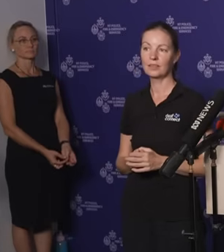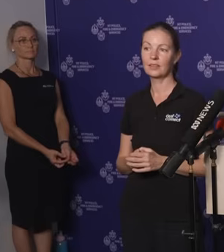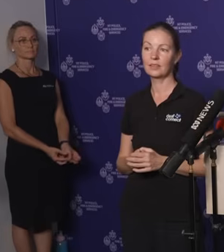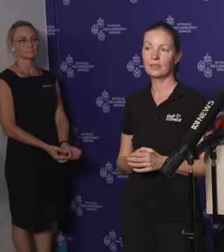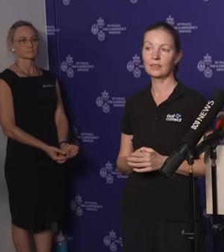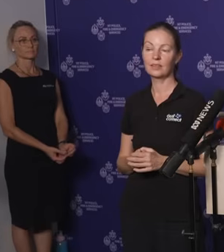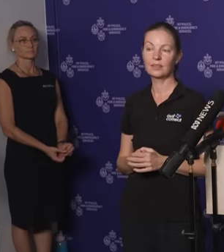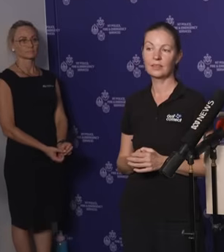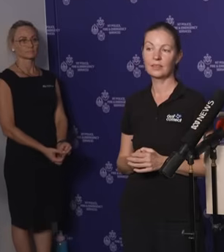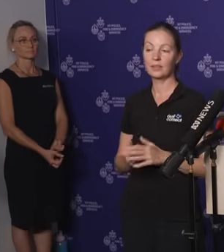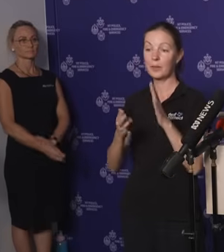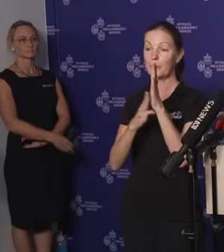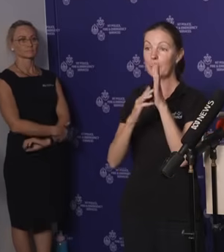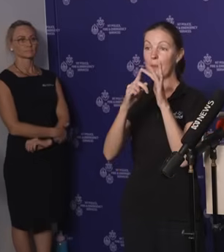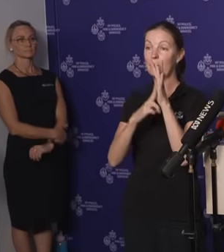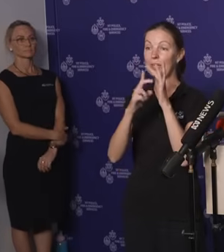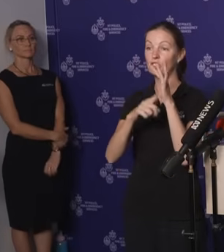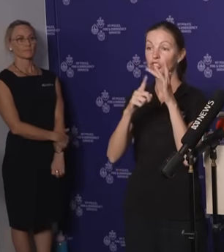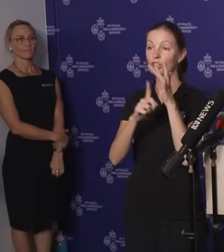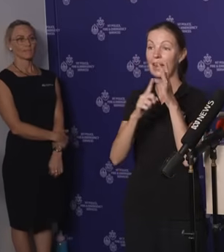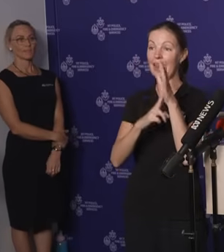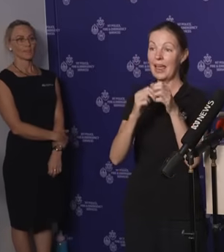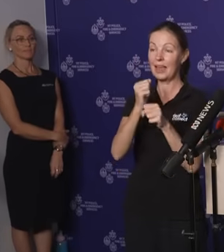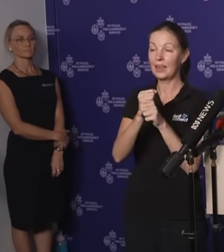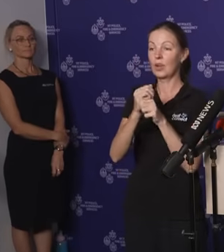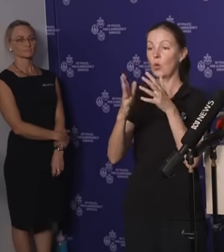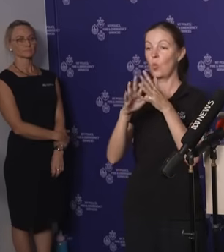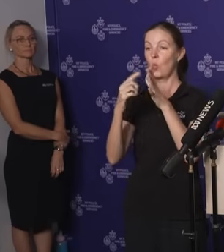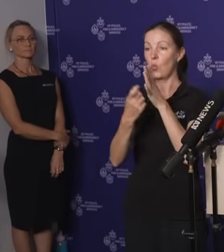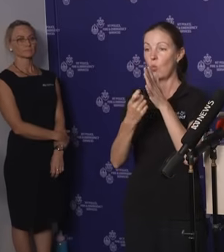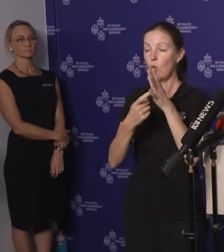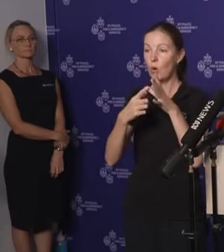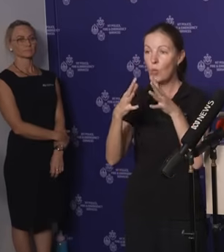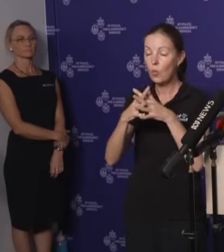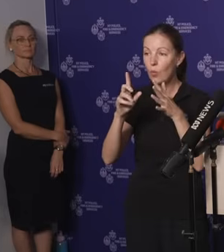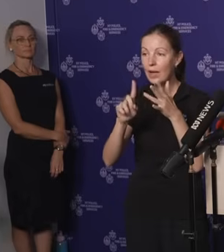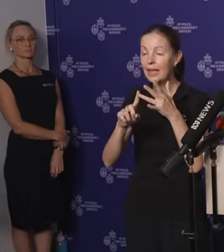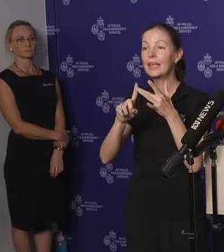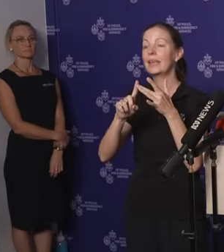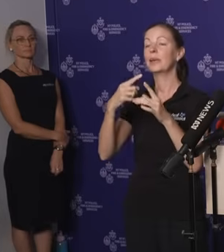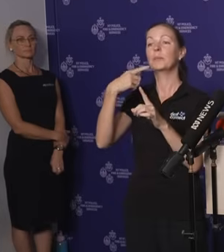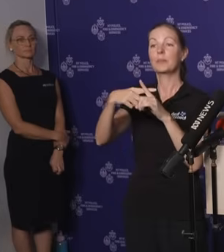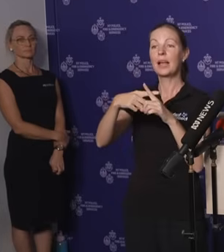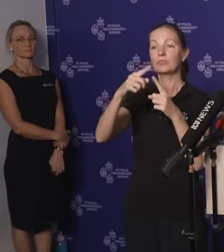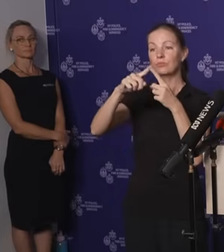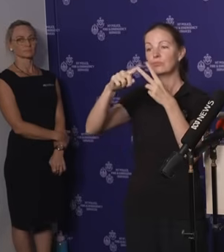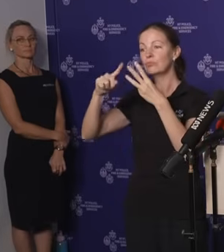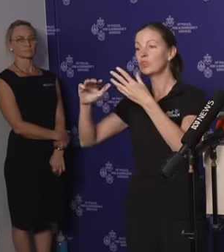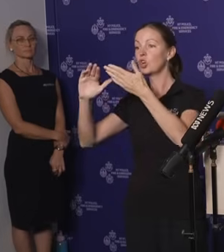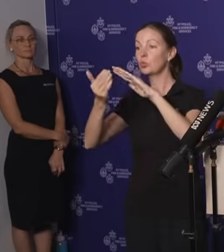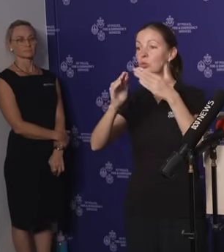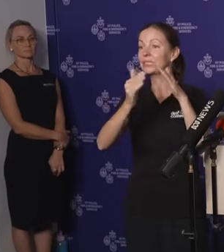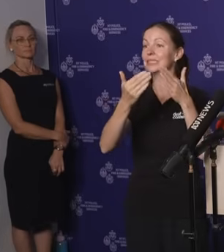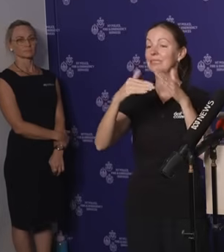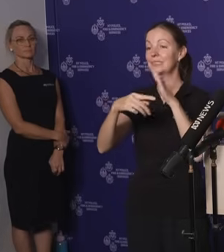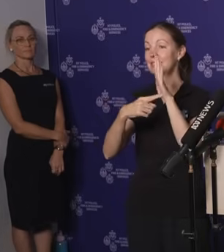Schools in Minjalang and Warrawee, Perlingimbi and Milakapiti have all been closed today. Gabu